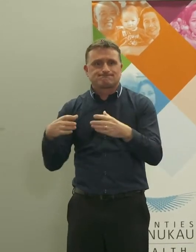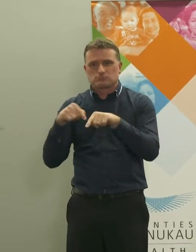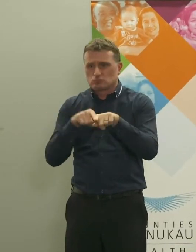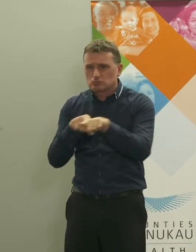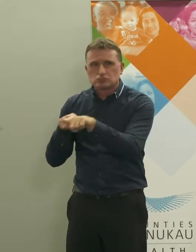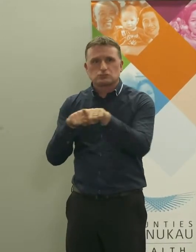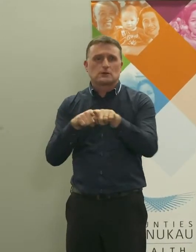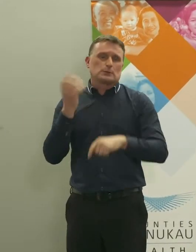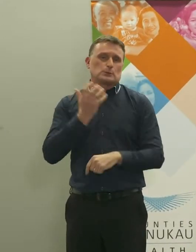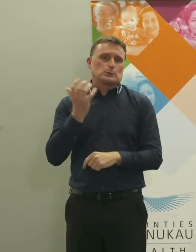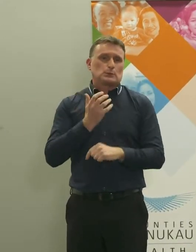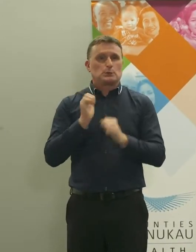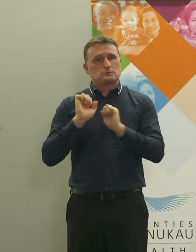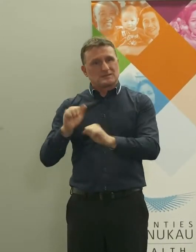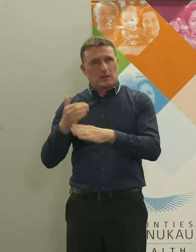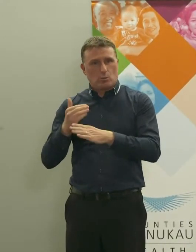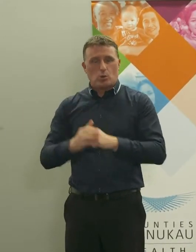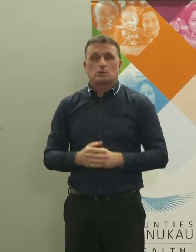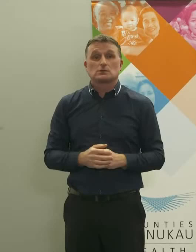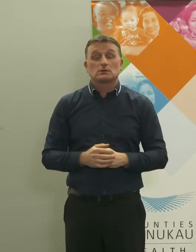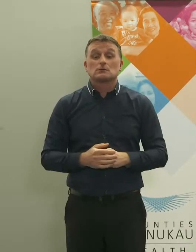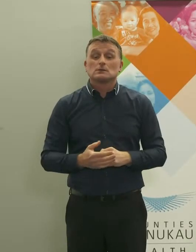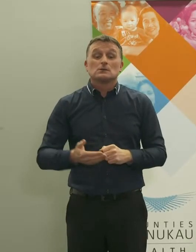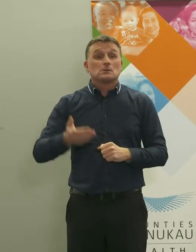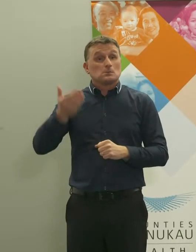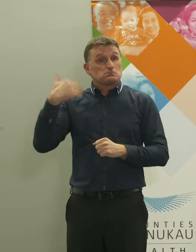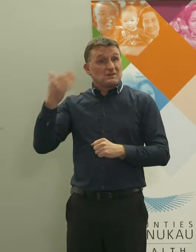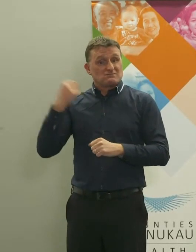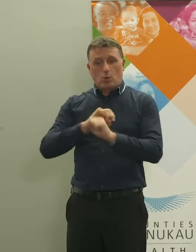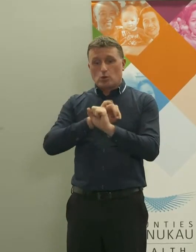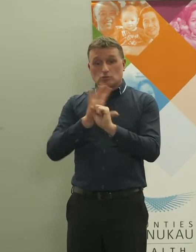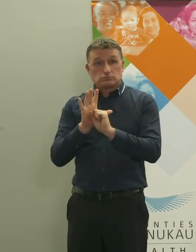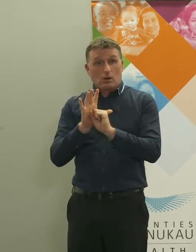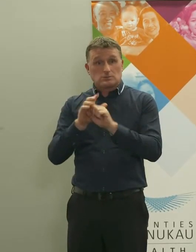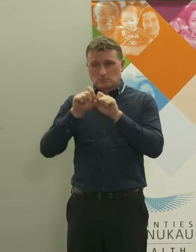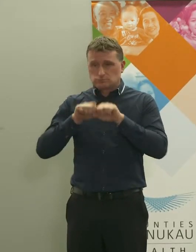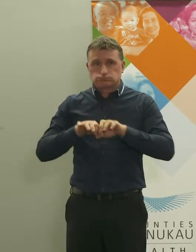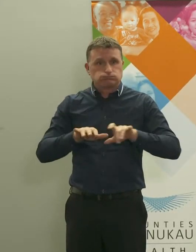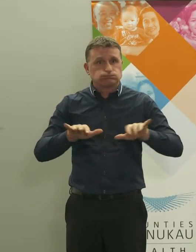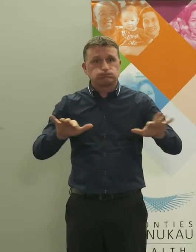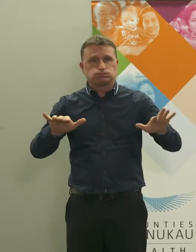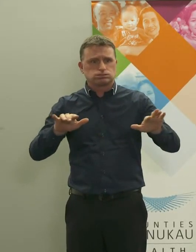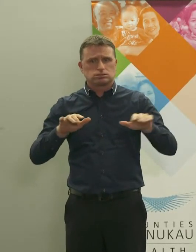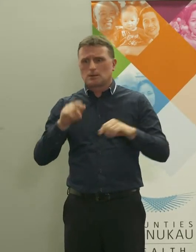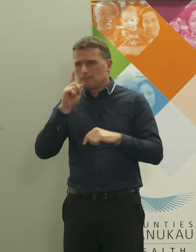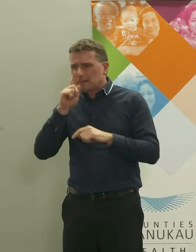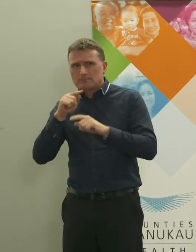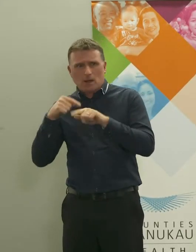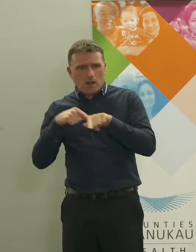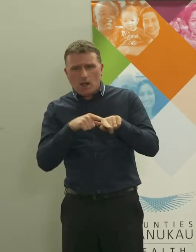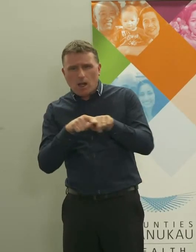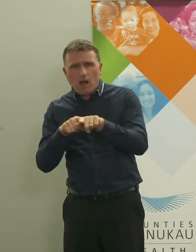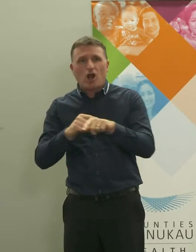Since the current outbreak began, our COVID contact tracers have identified